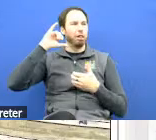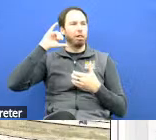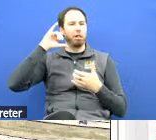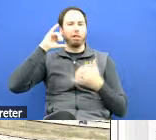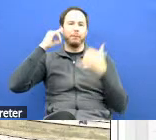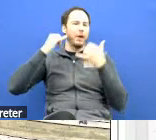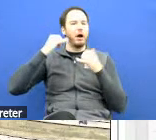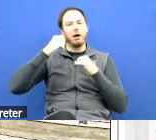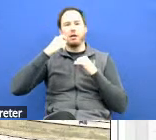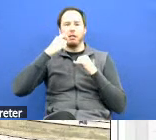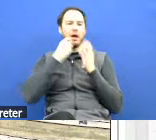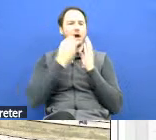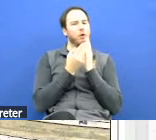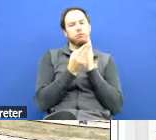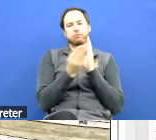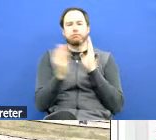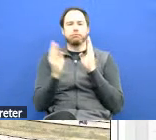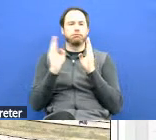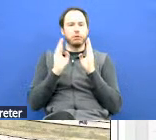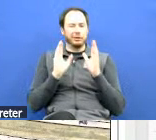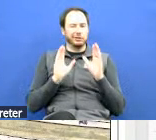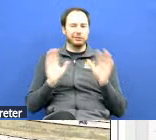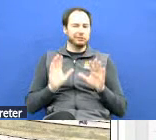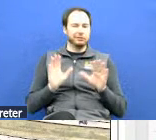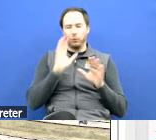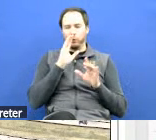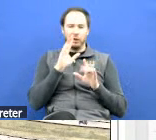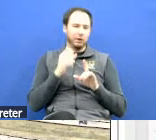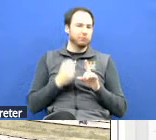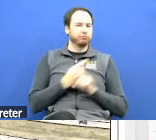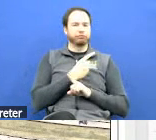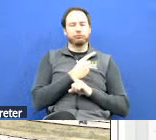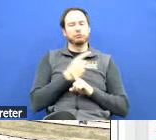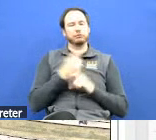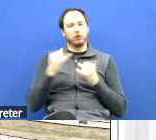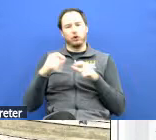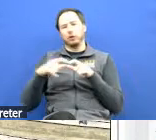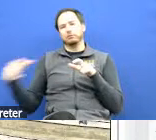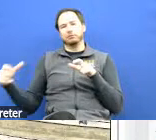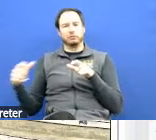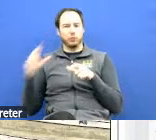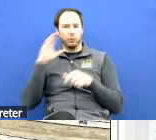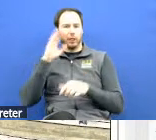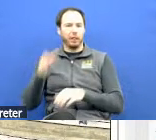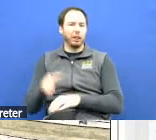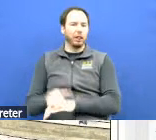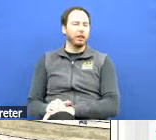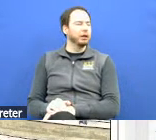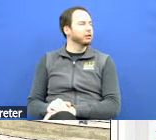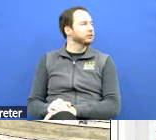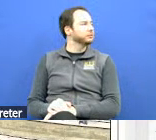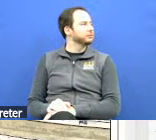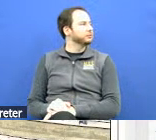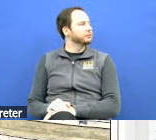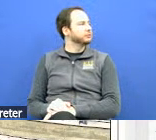modern building go in there that totally detracts from the historic district.